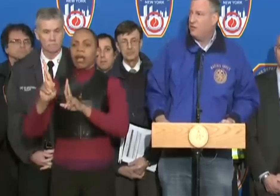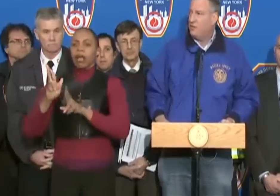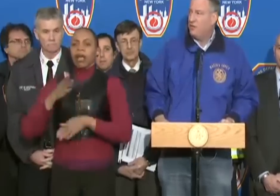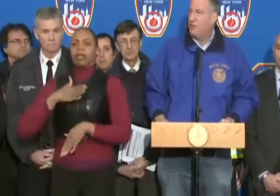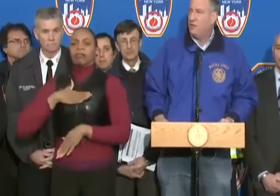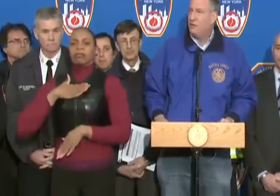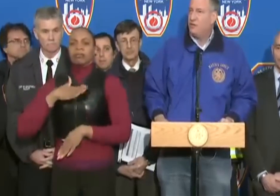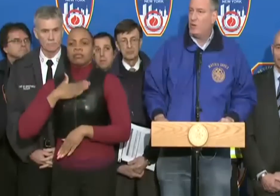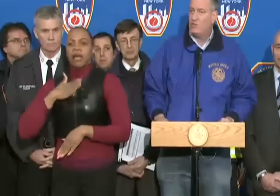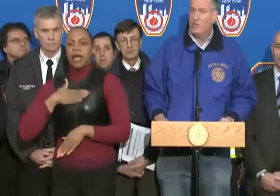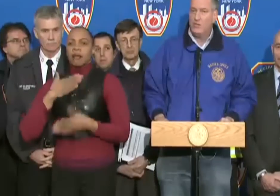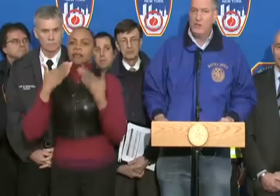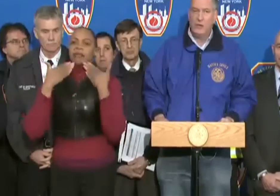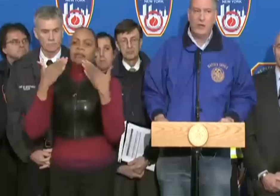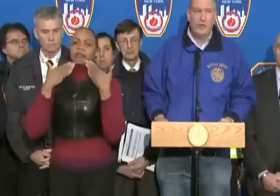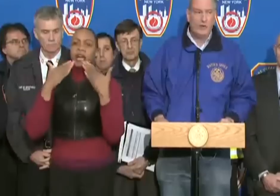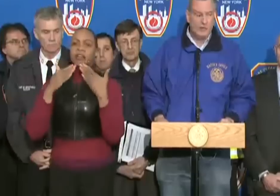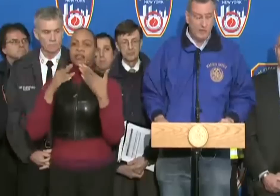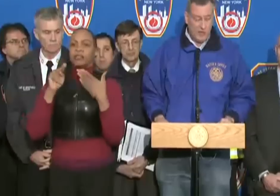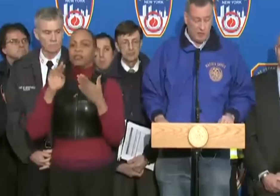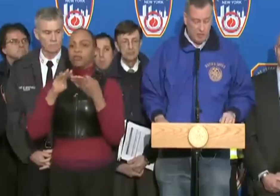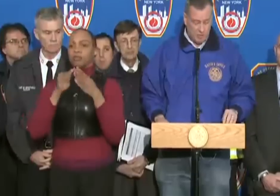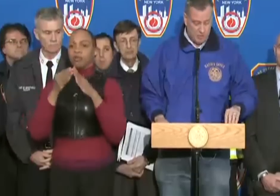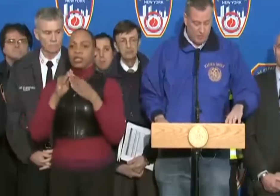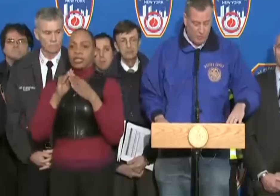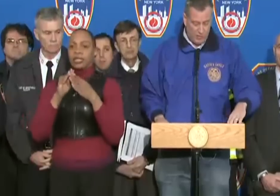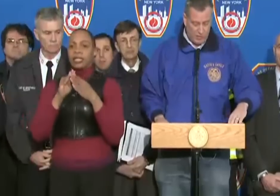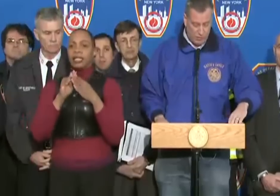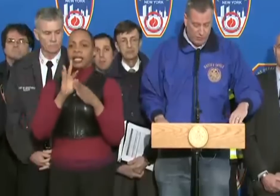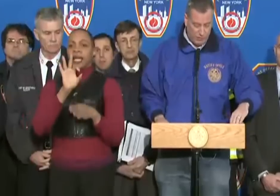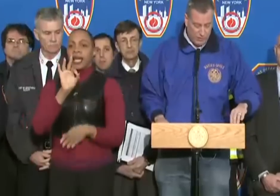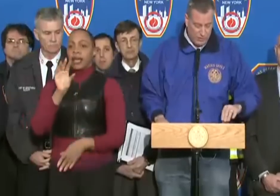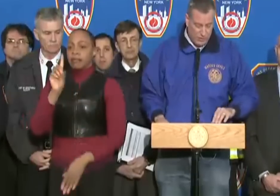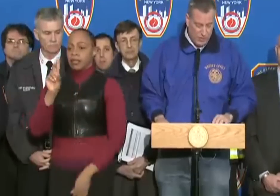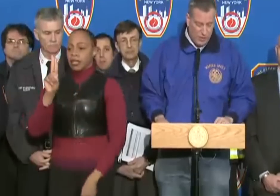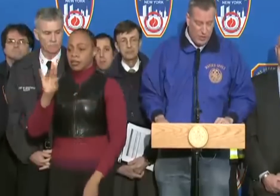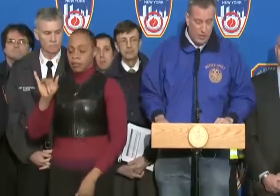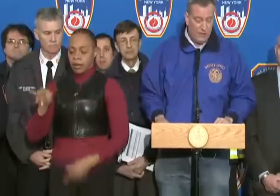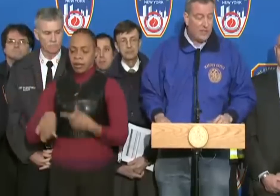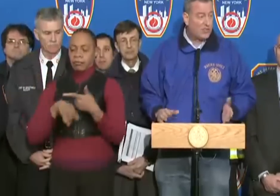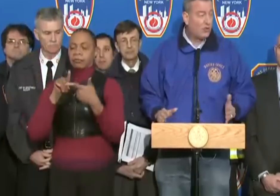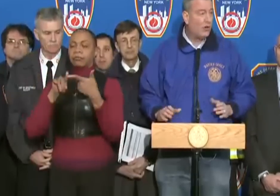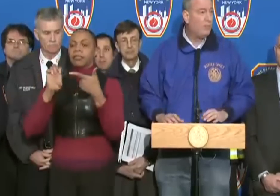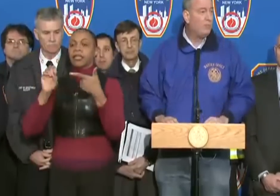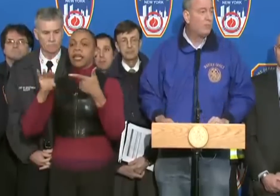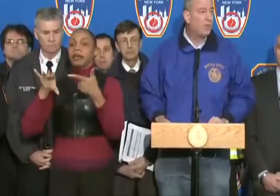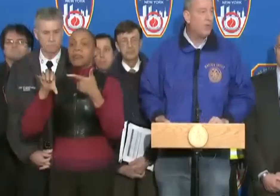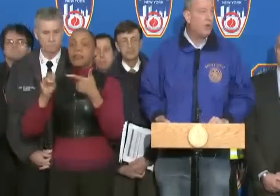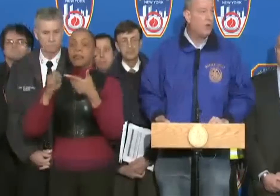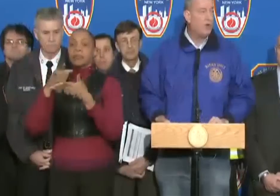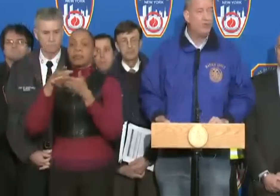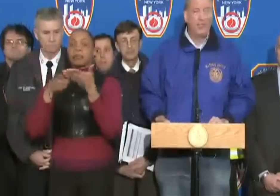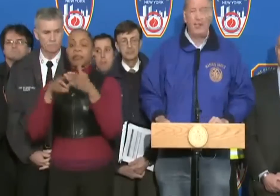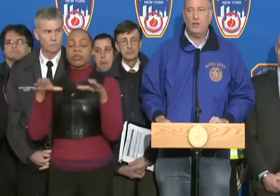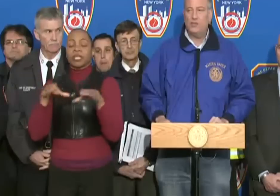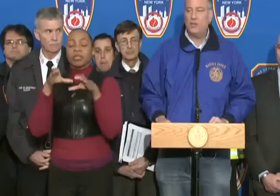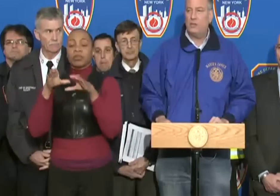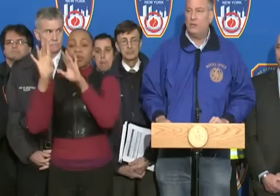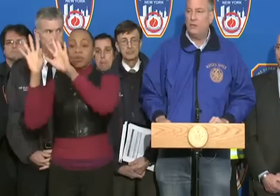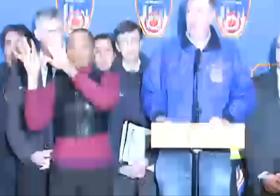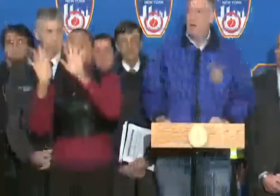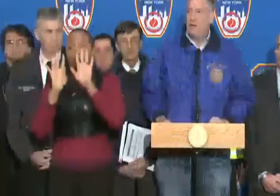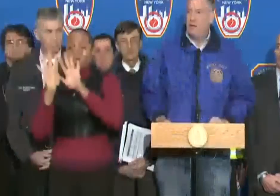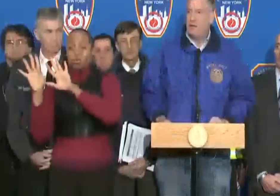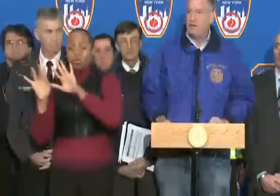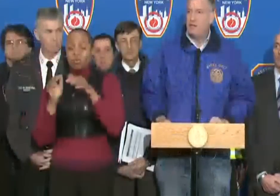City for the members of the FDNY and members of EMS for what they do for us. This storm was